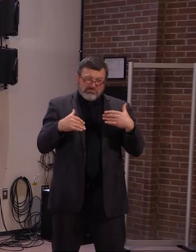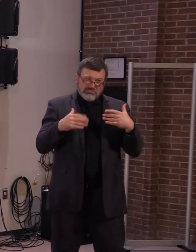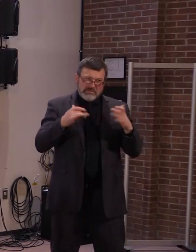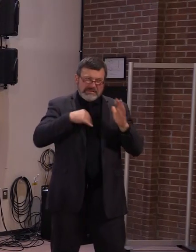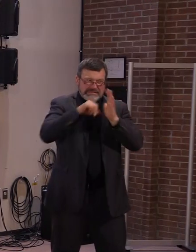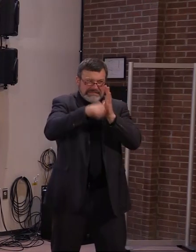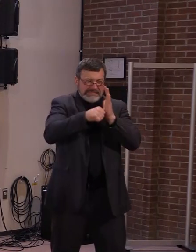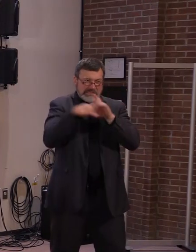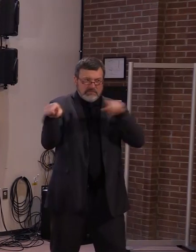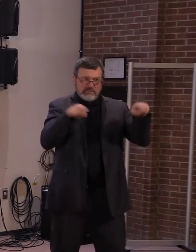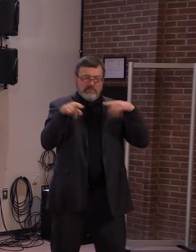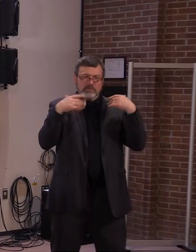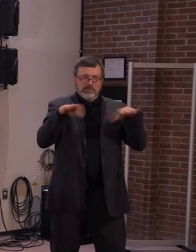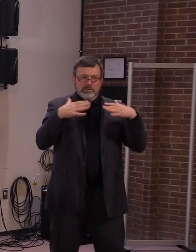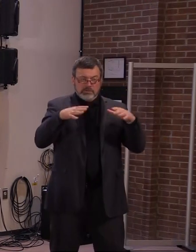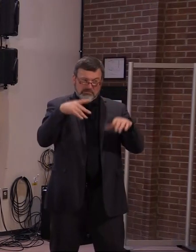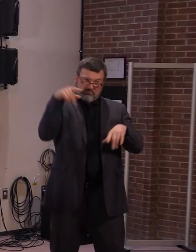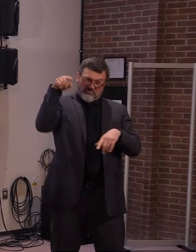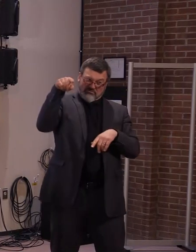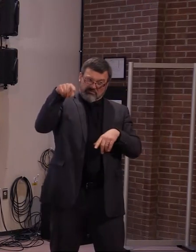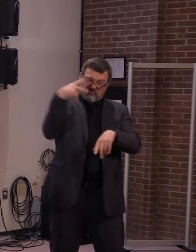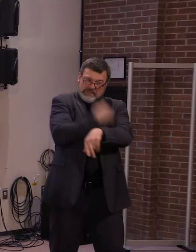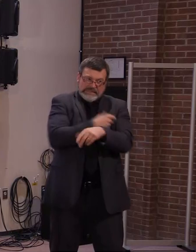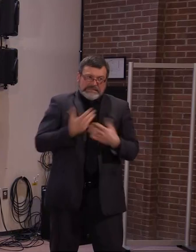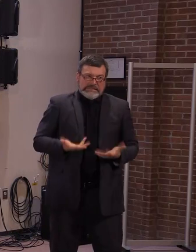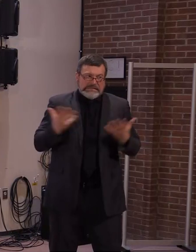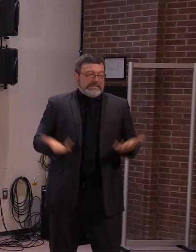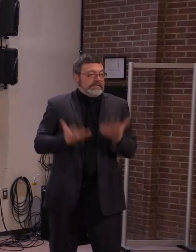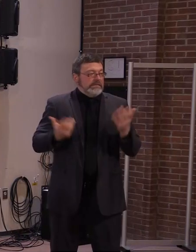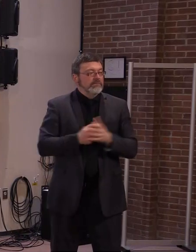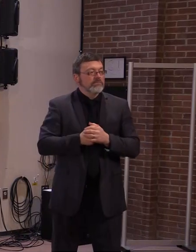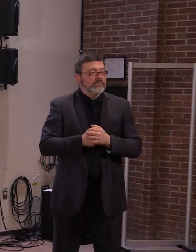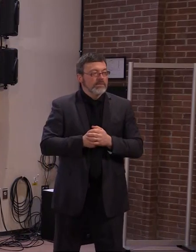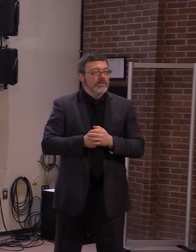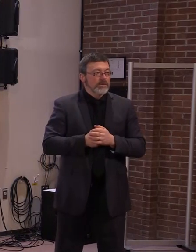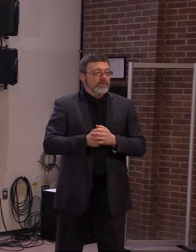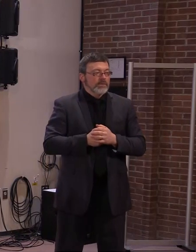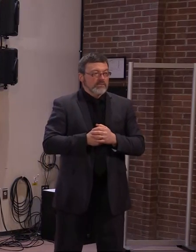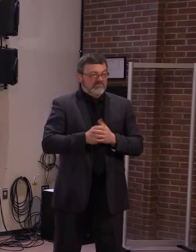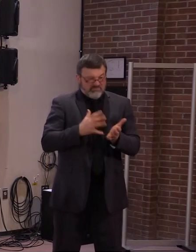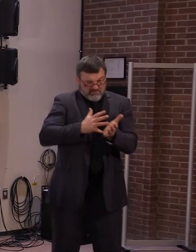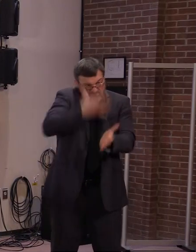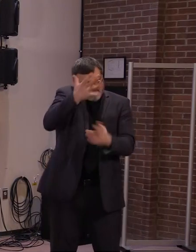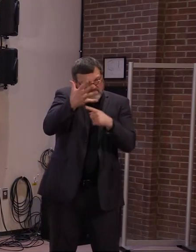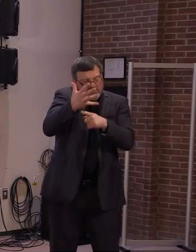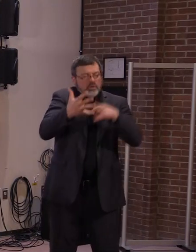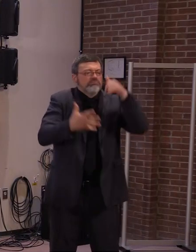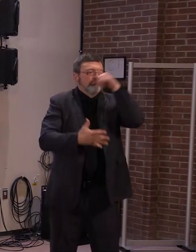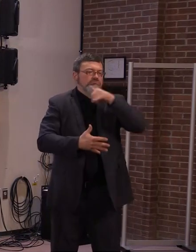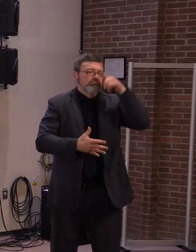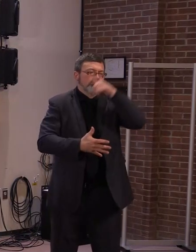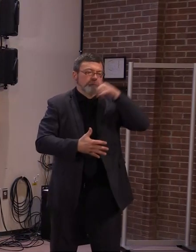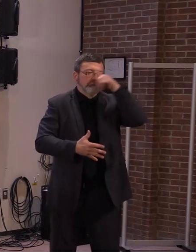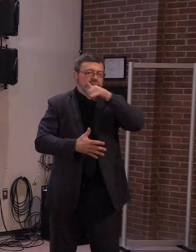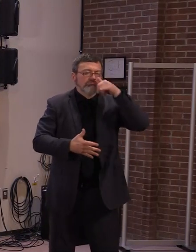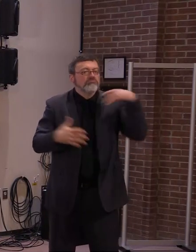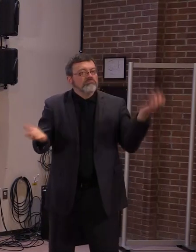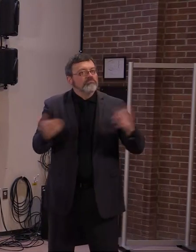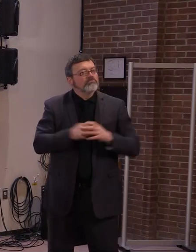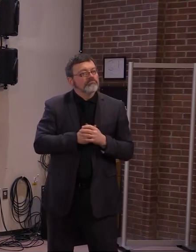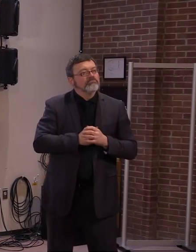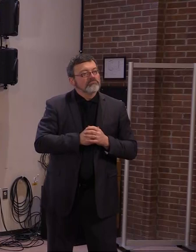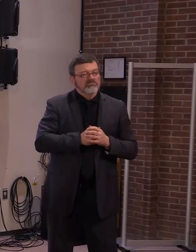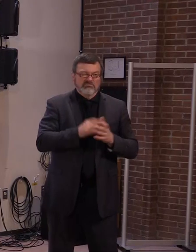So you can now see that rate is a difference of about five times. So five times greater case rate in the not fully vaccinated